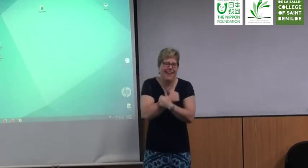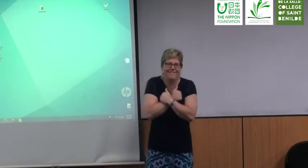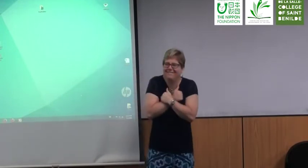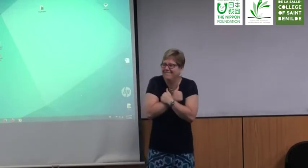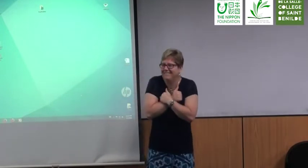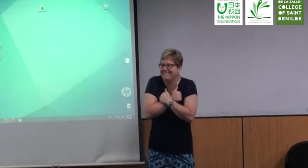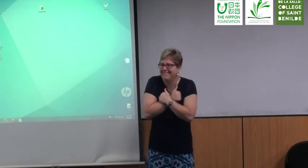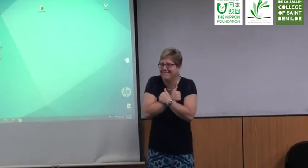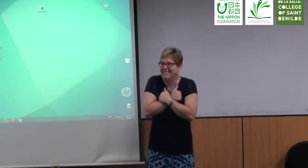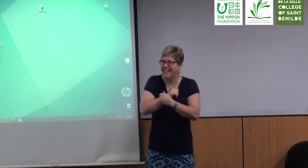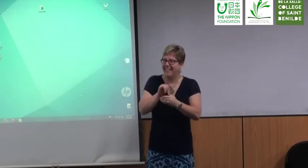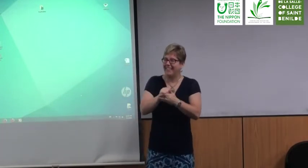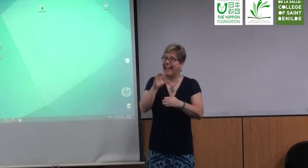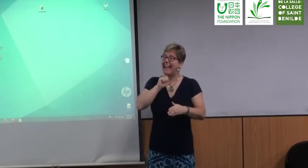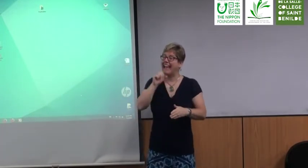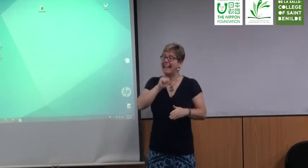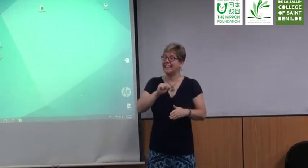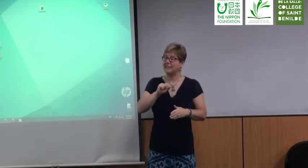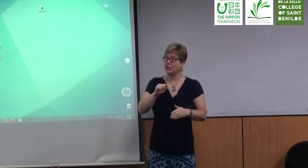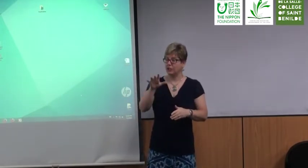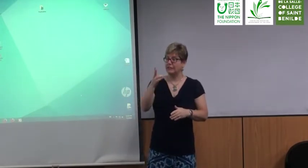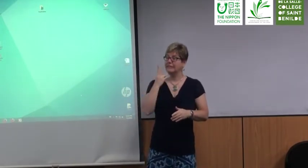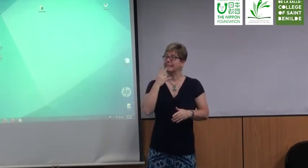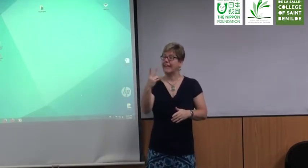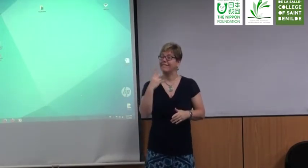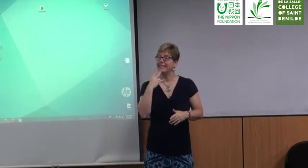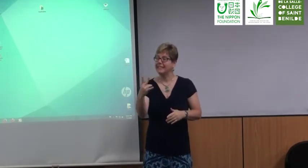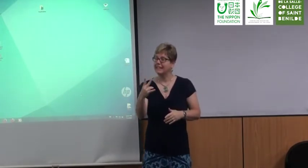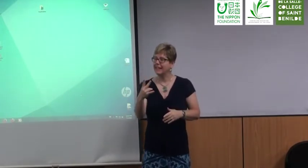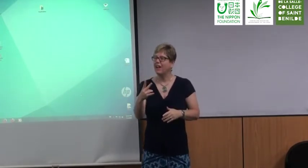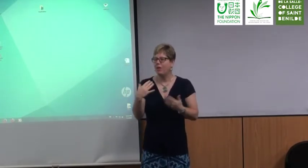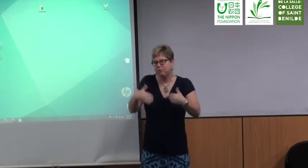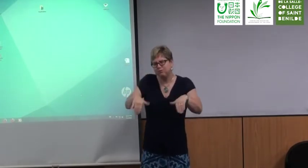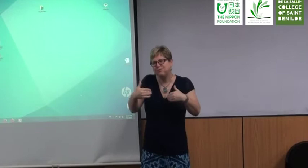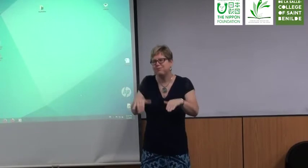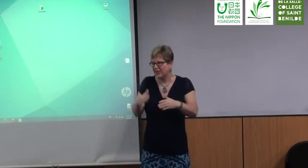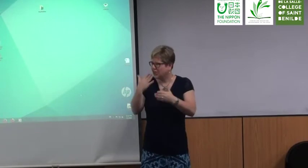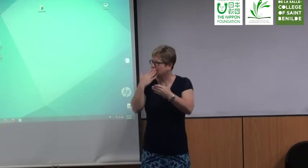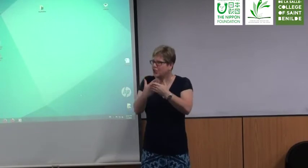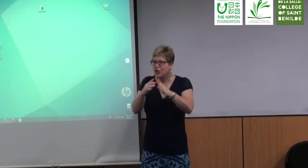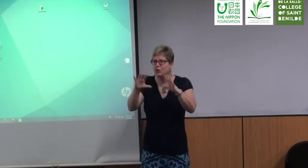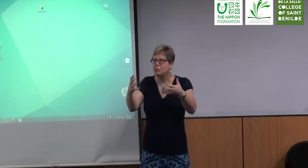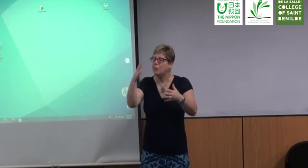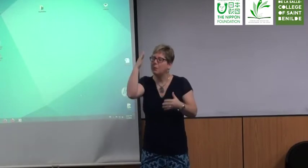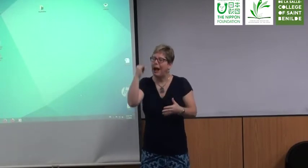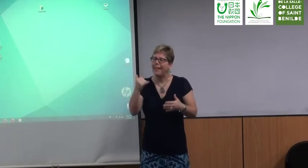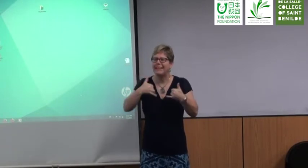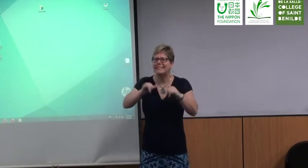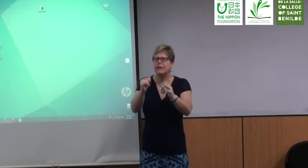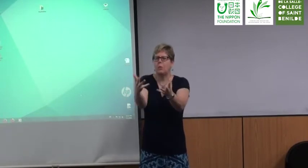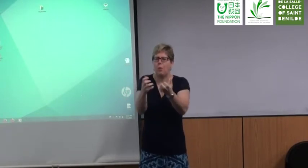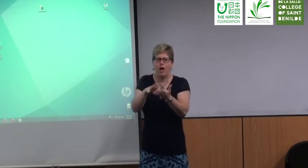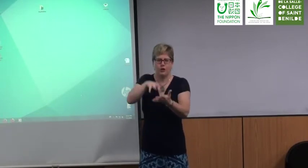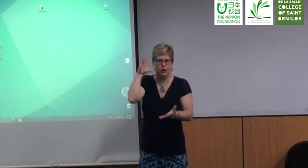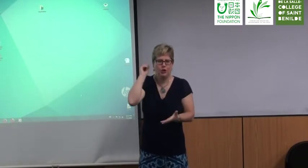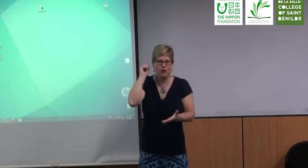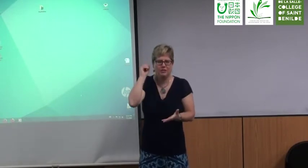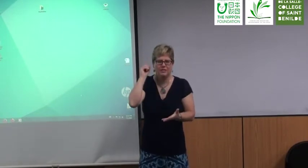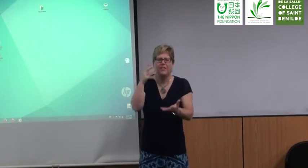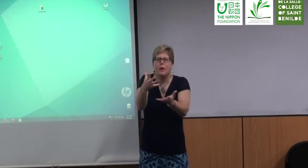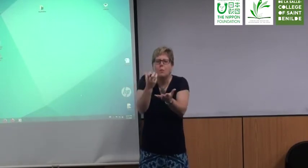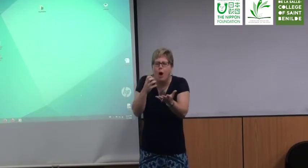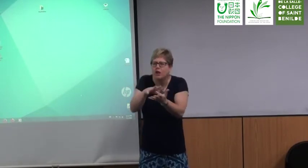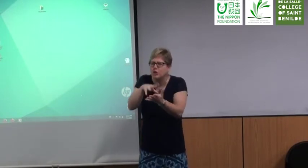probably here's I can work with them, but I'm more inclined to work with grade 7s. That is